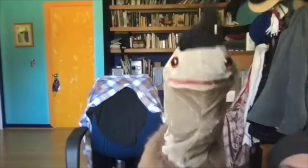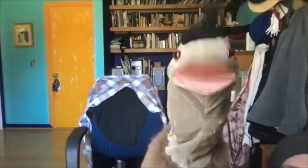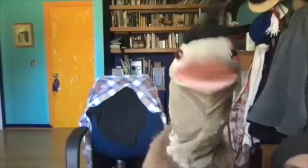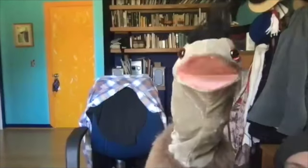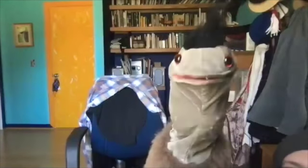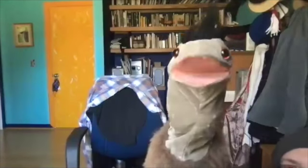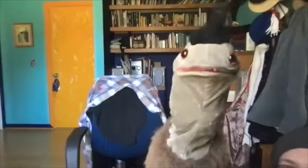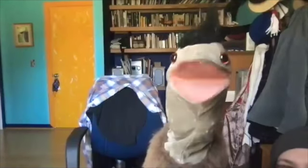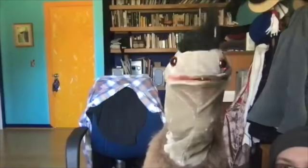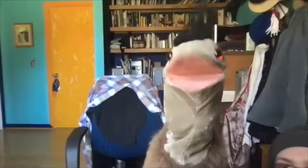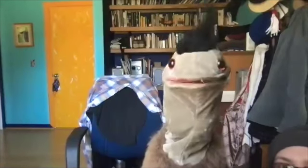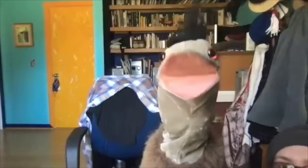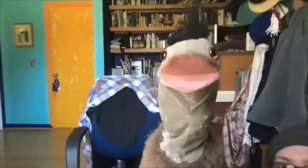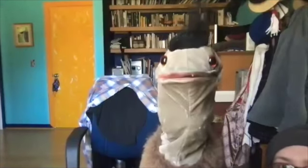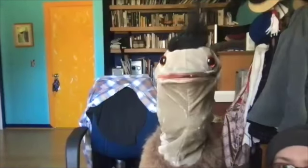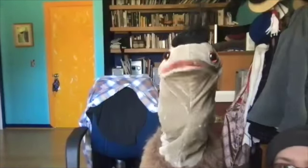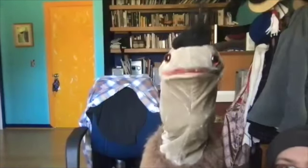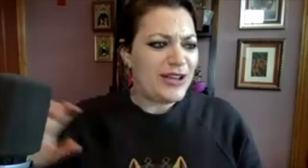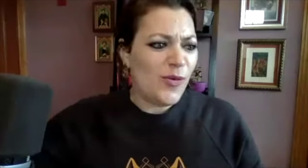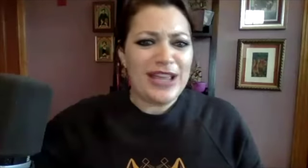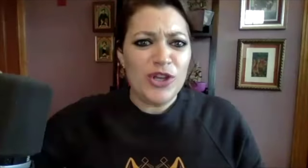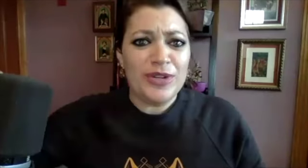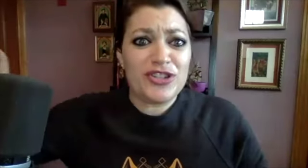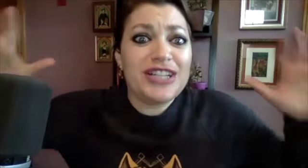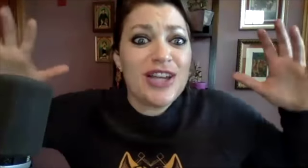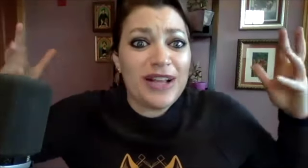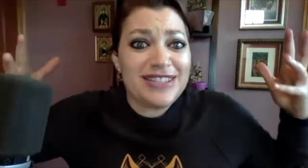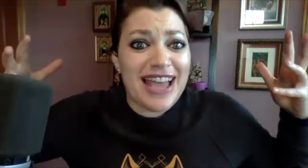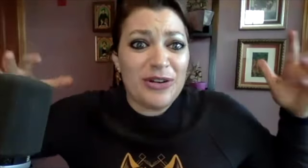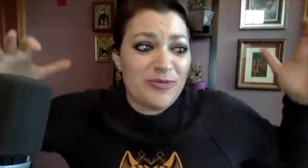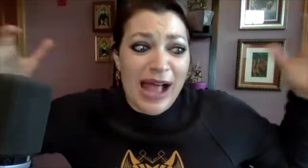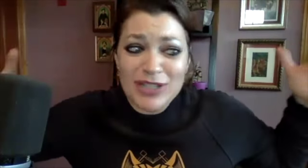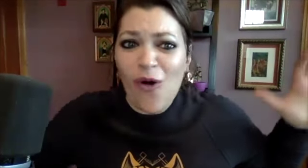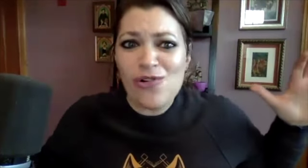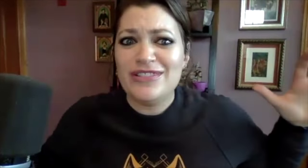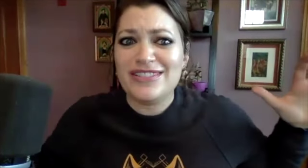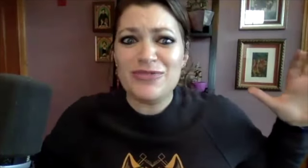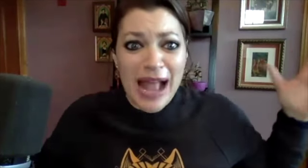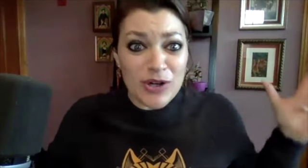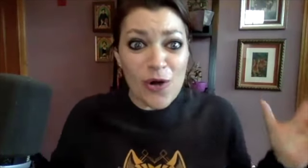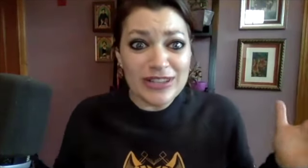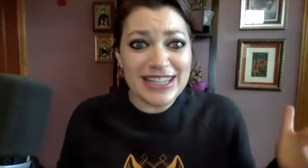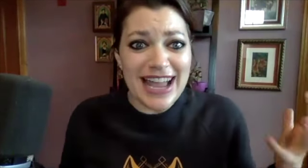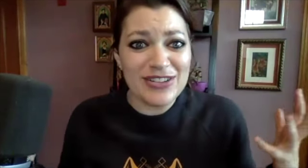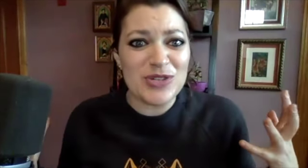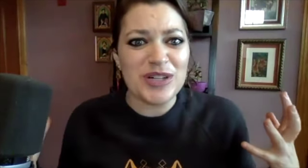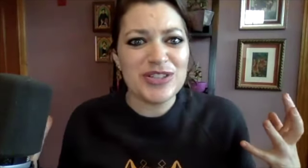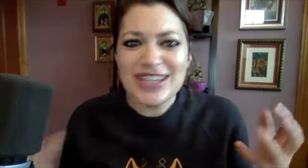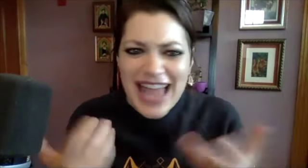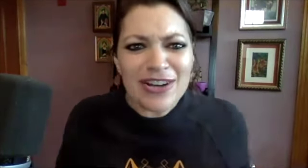Sheila in ESL. Wait, you and Sheila went down a rabbit hole? A rabbit hole like in Alice in Wonderland? How did you